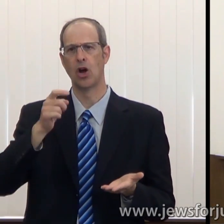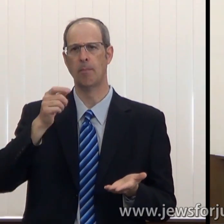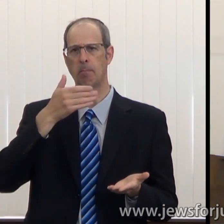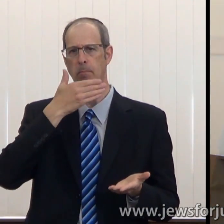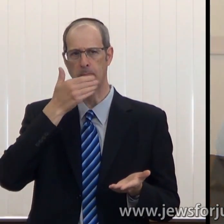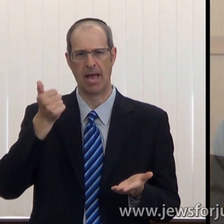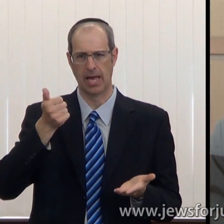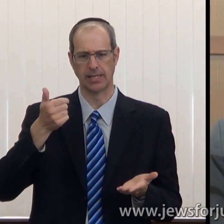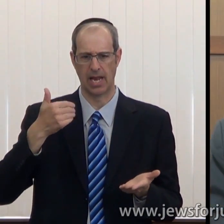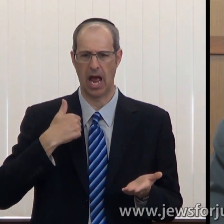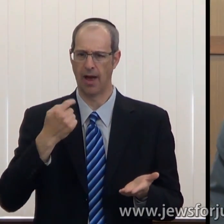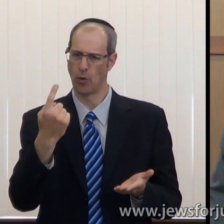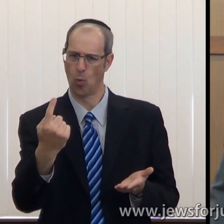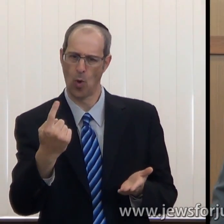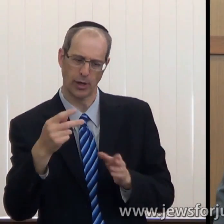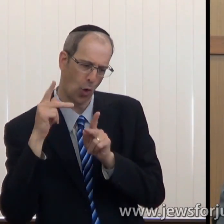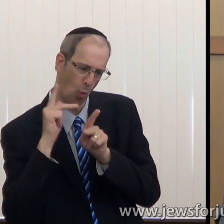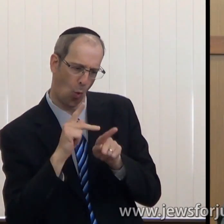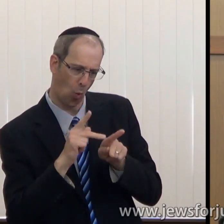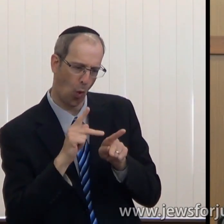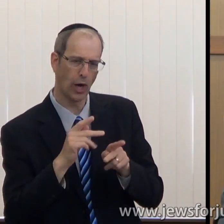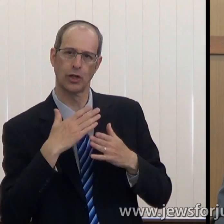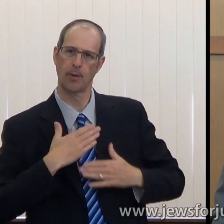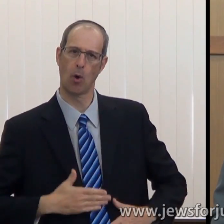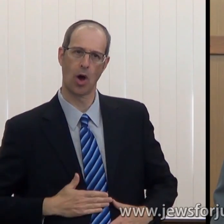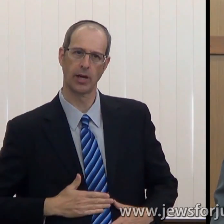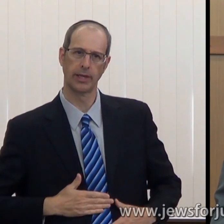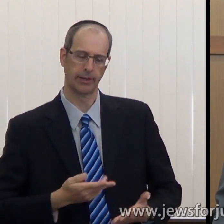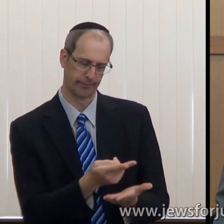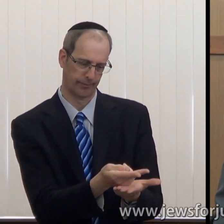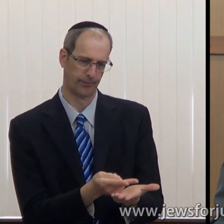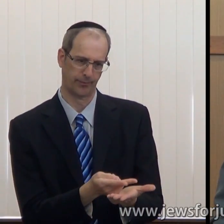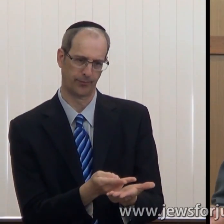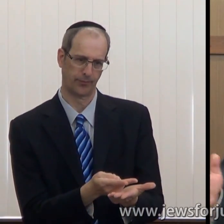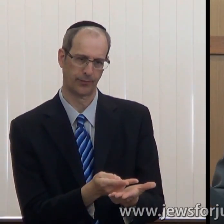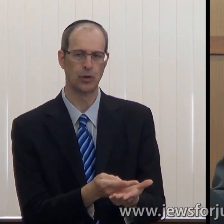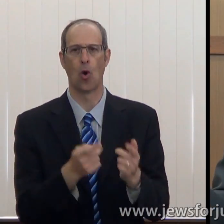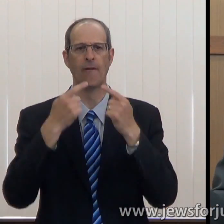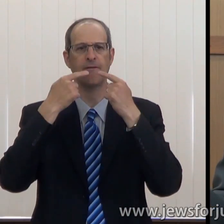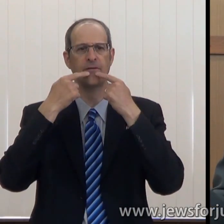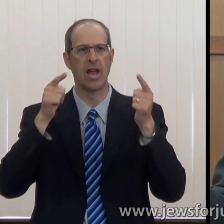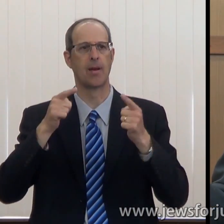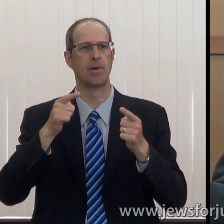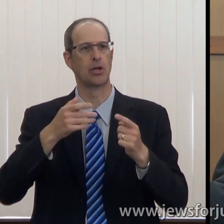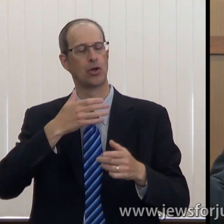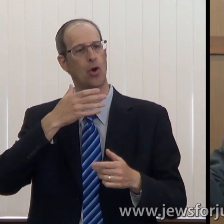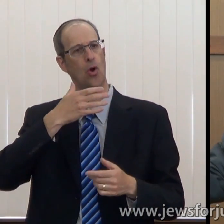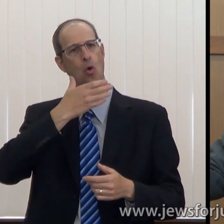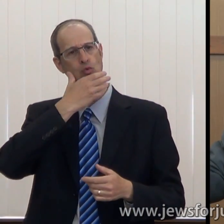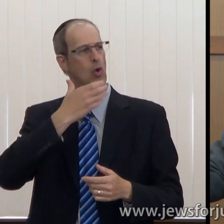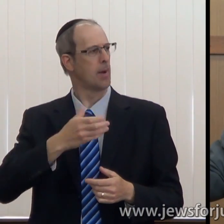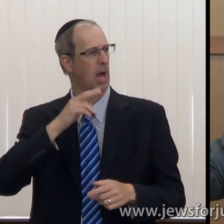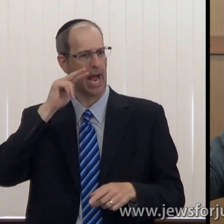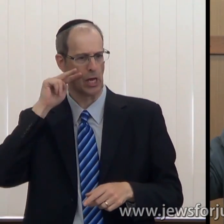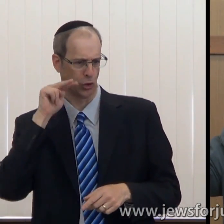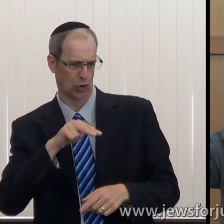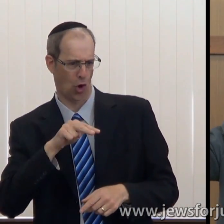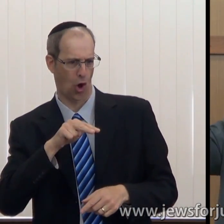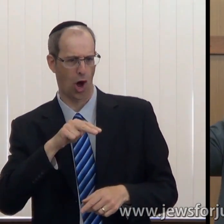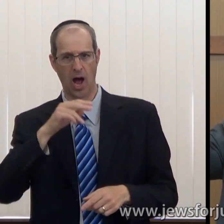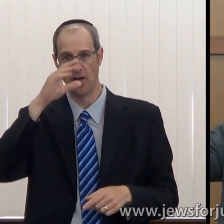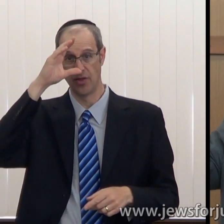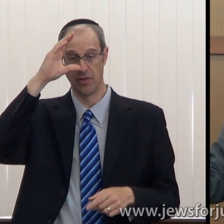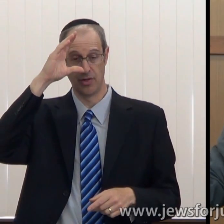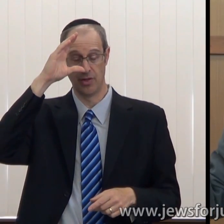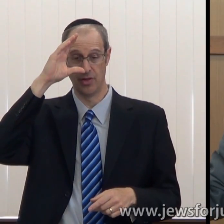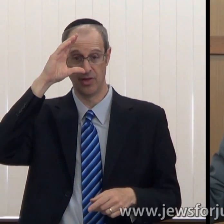body. So this great rabbi saw that the man who was going to